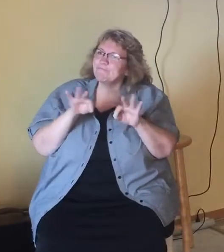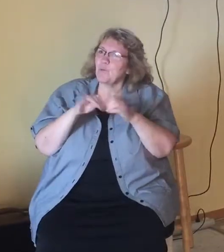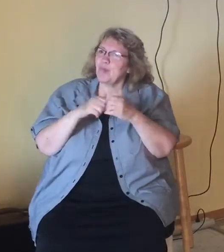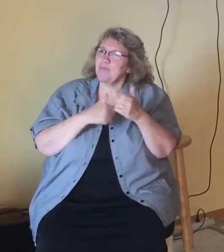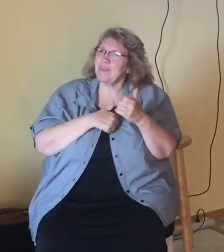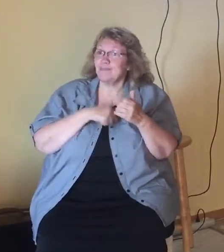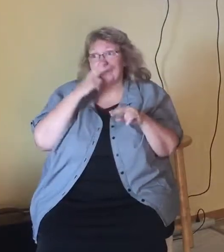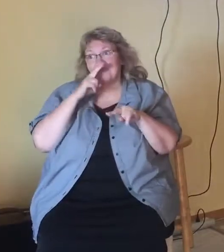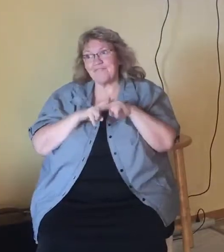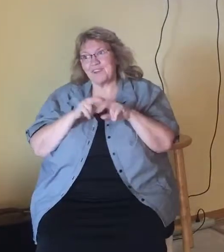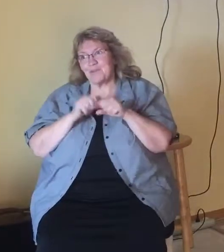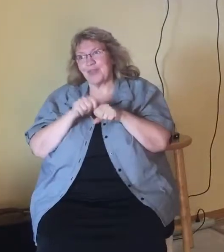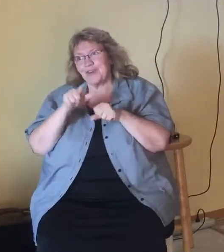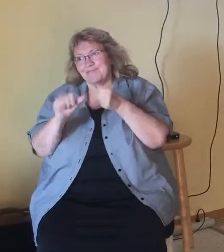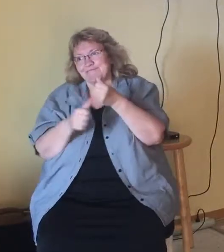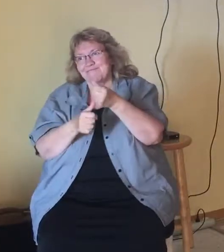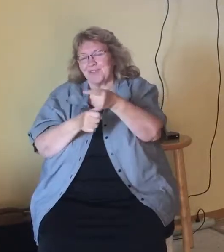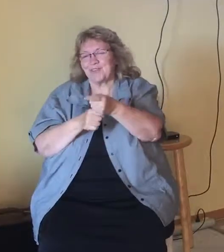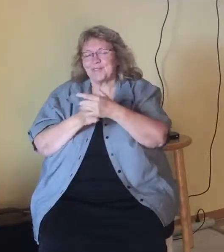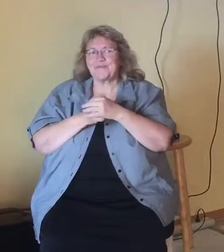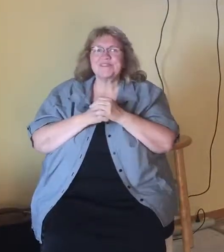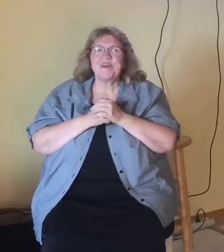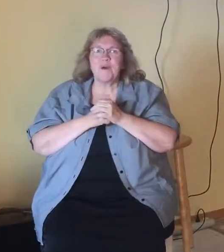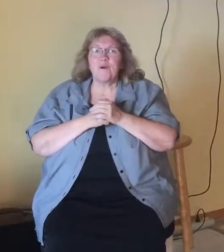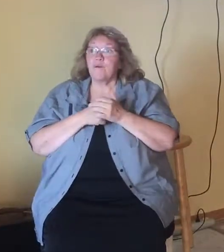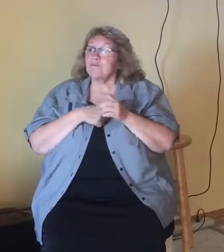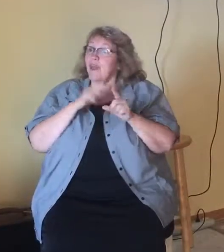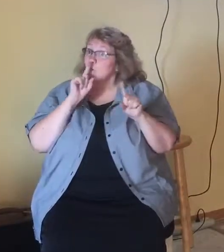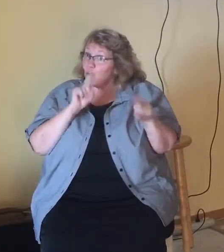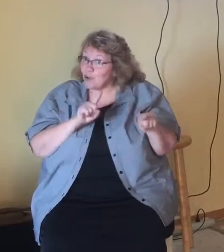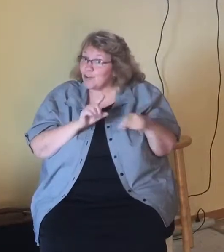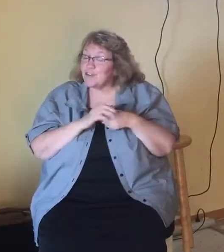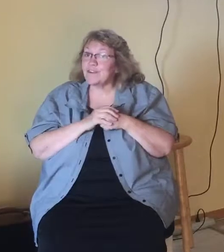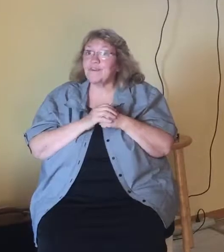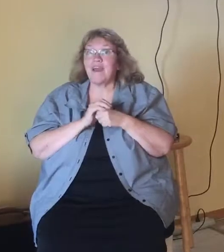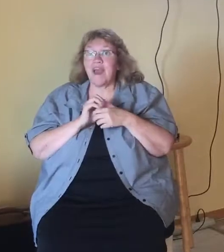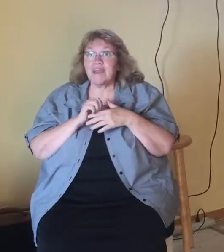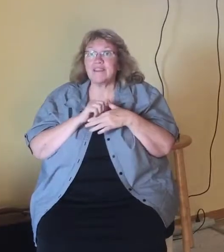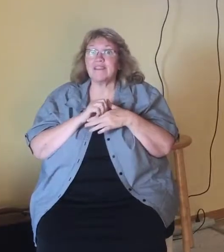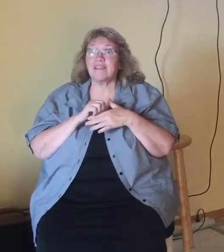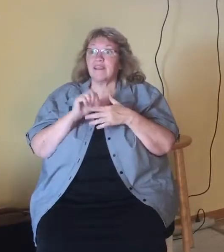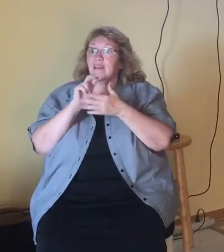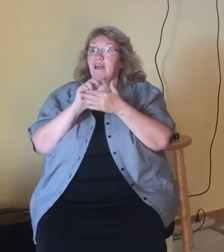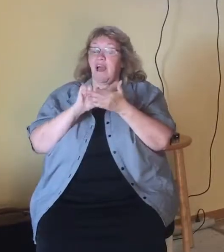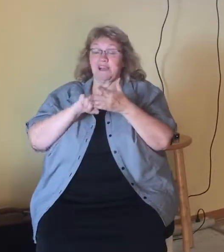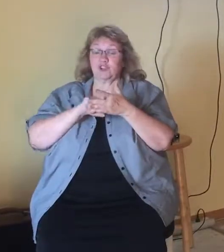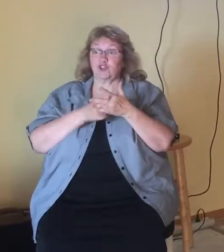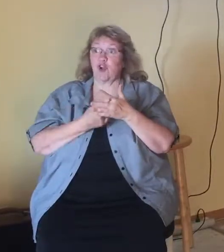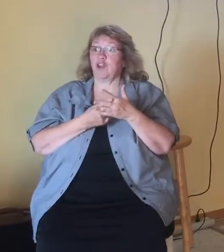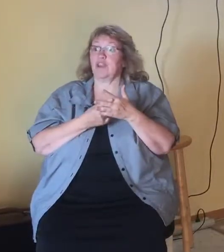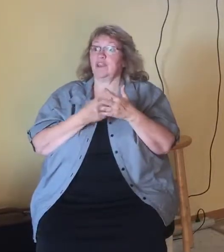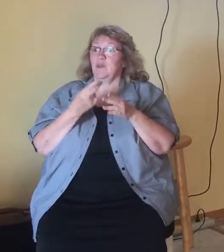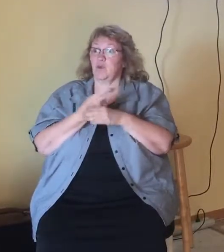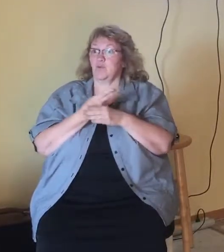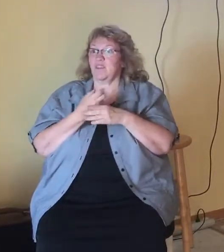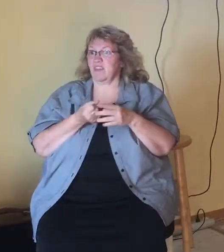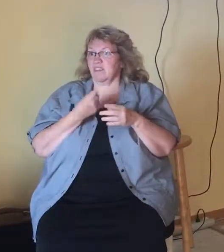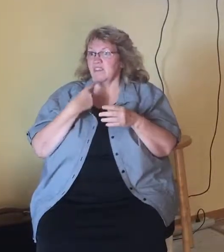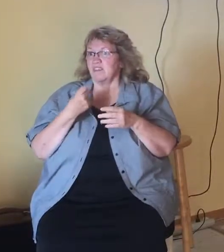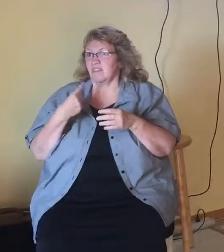and so it's been fun to be underneath her. So I ordered, and 3 weeks after I start the